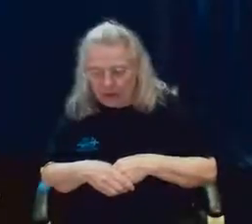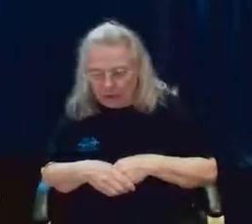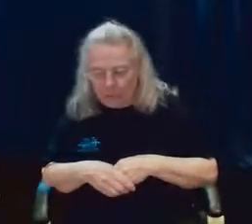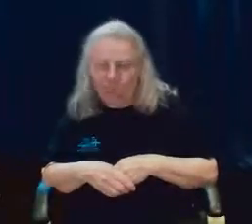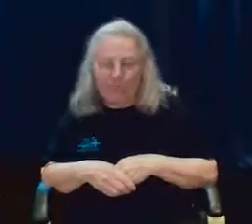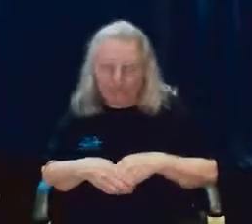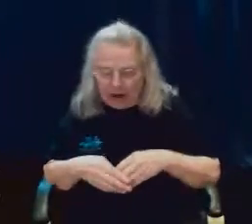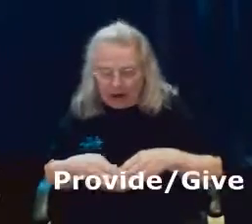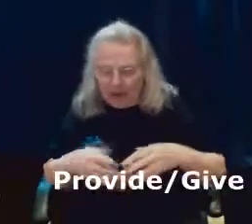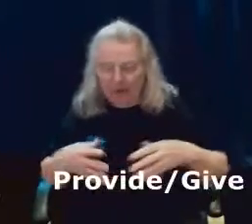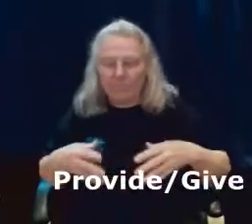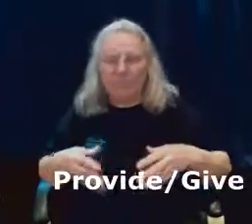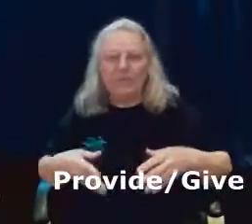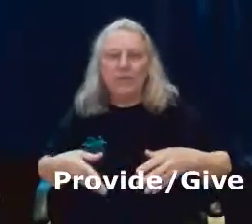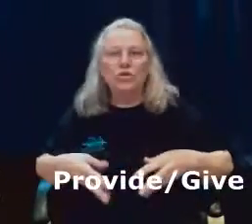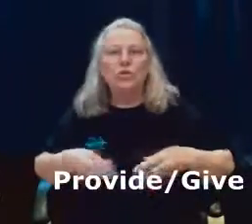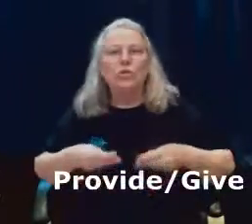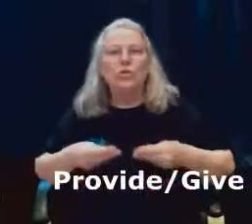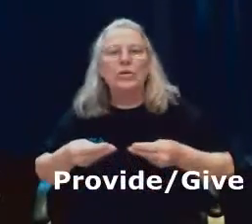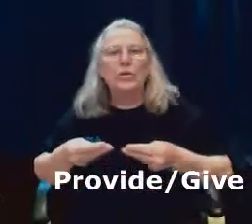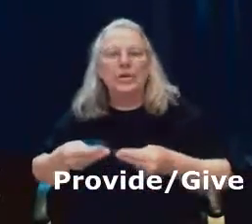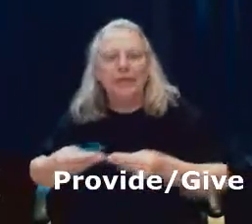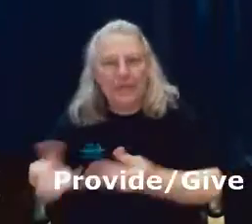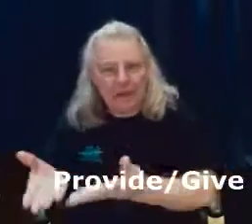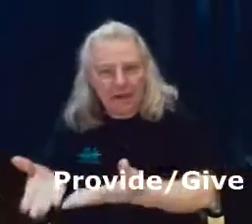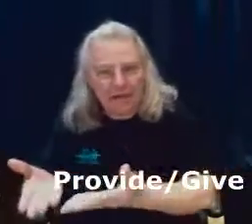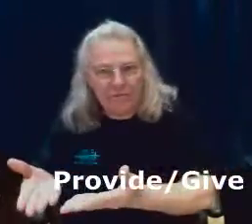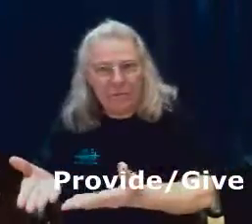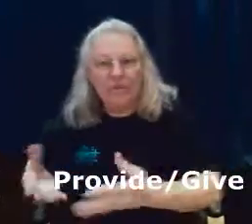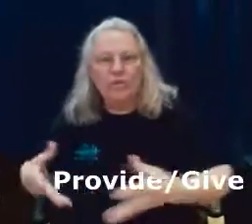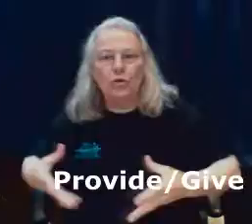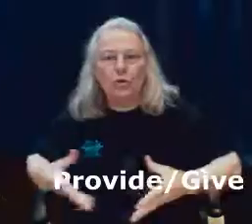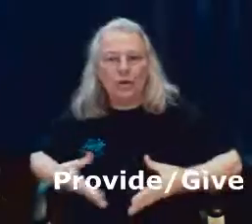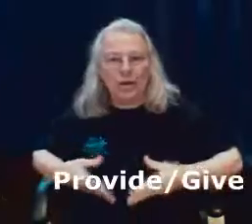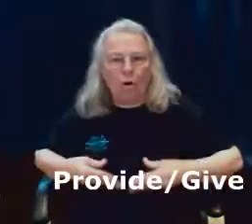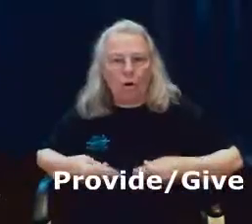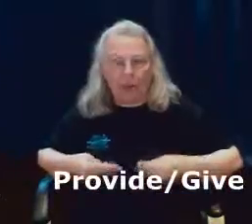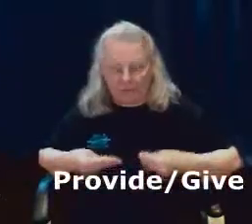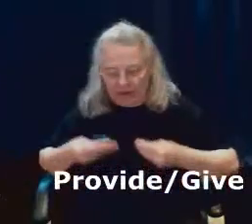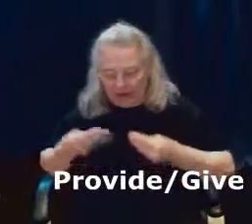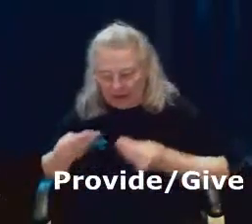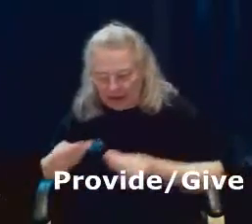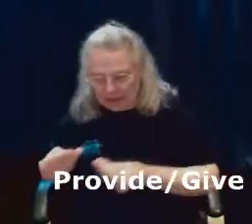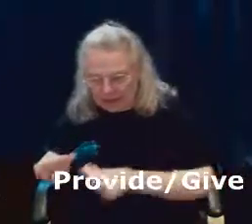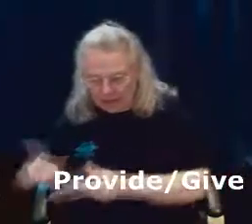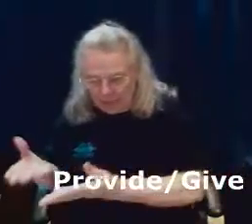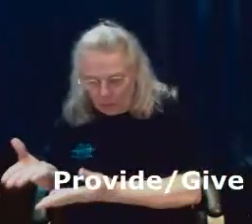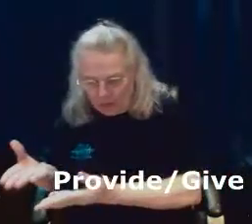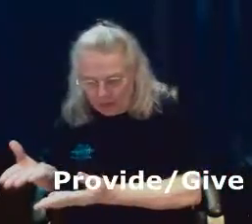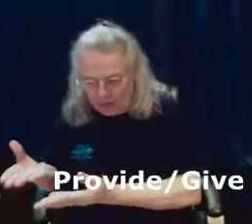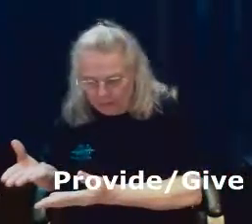To provide means to give. So you get a hold of it and give it away.